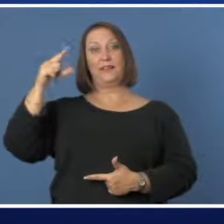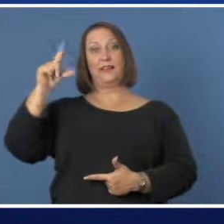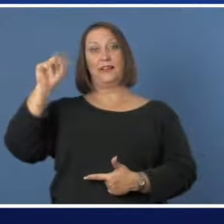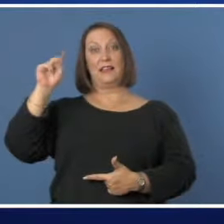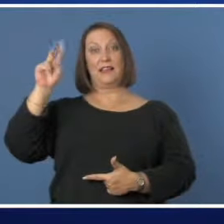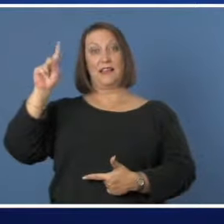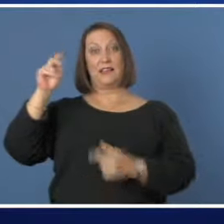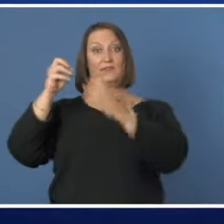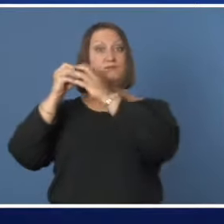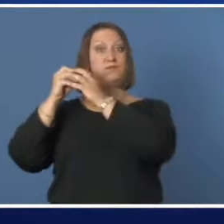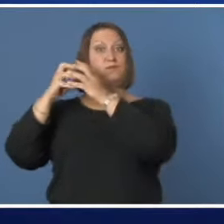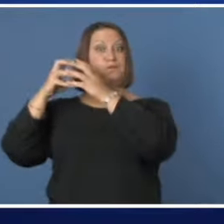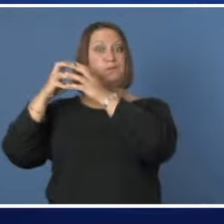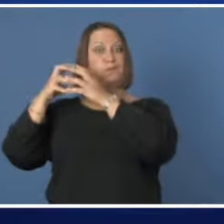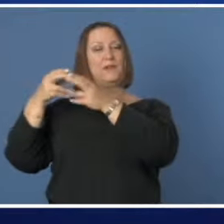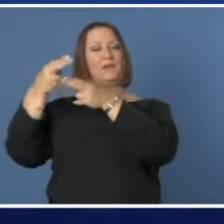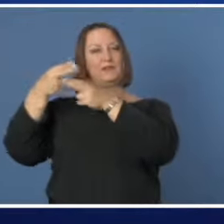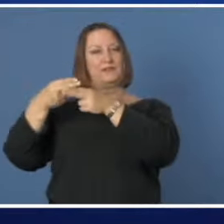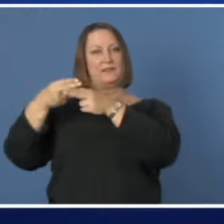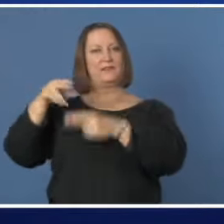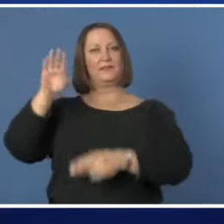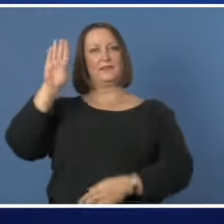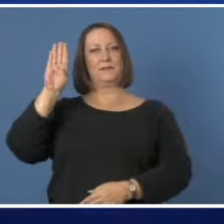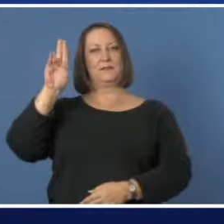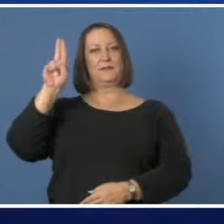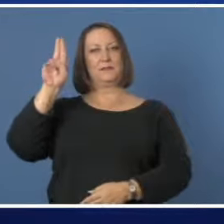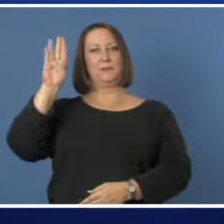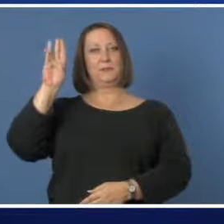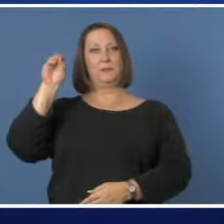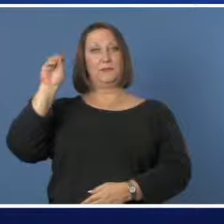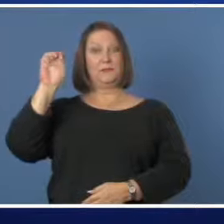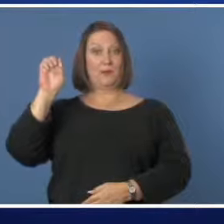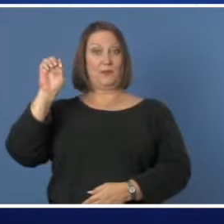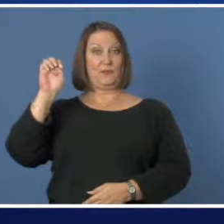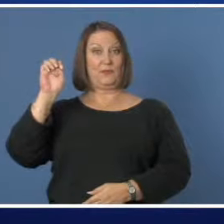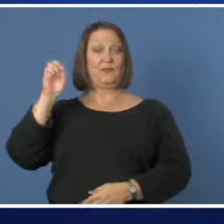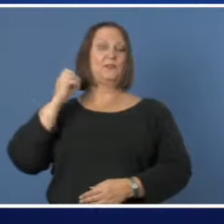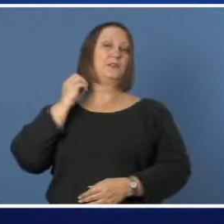gland swelling called a bubo,